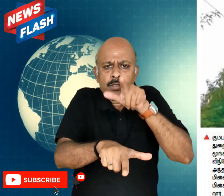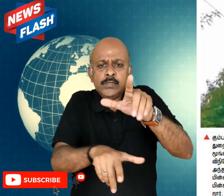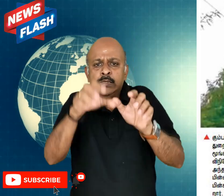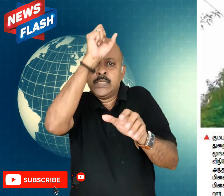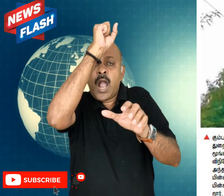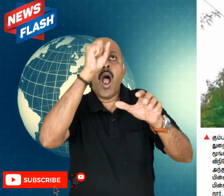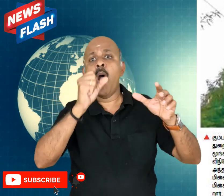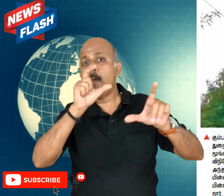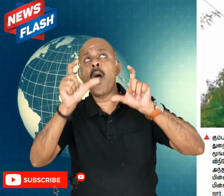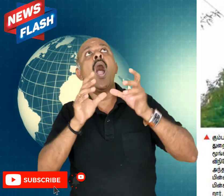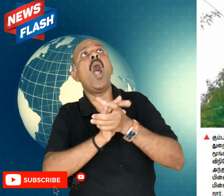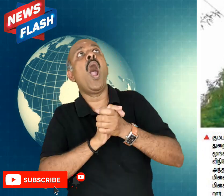village